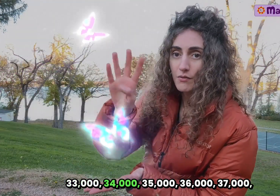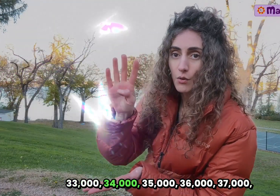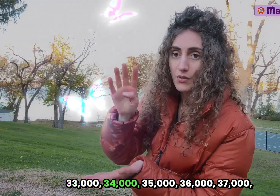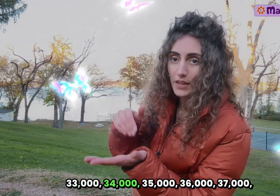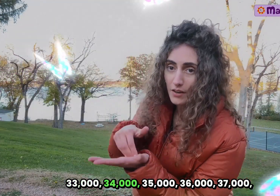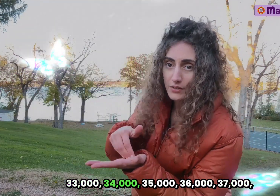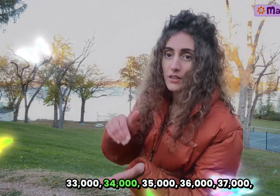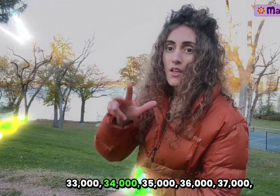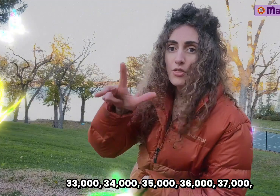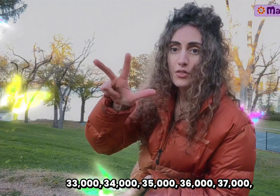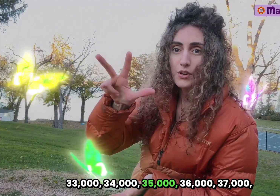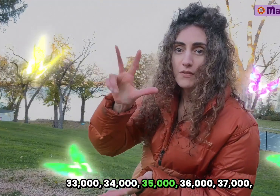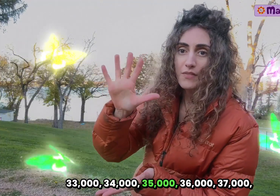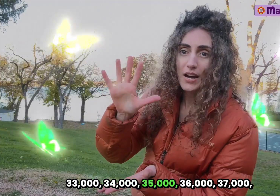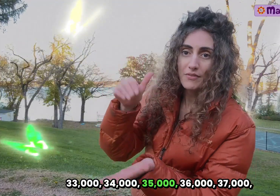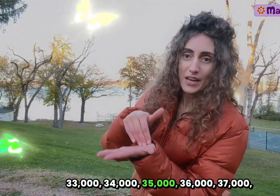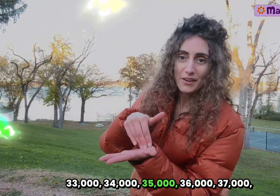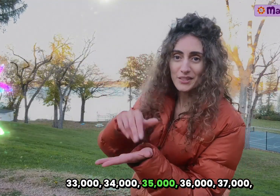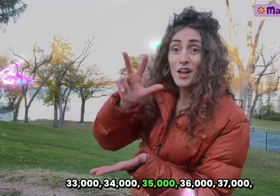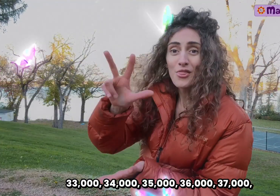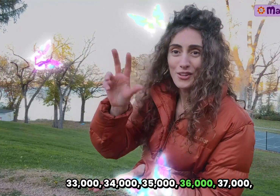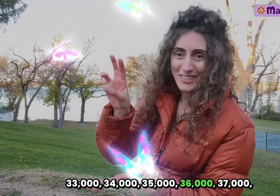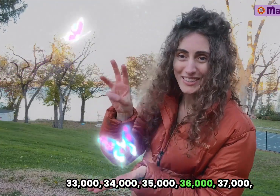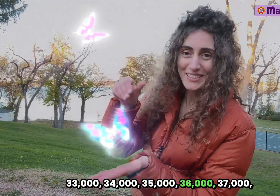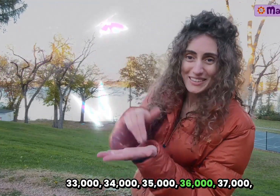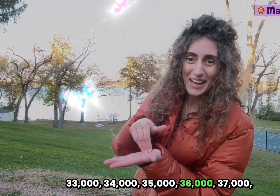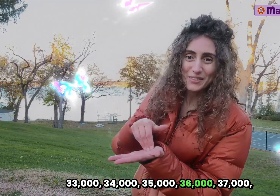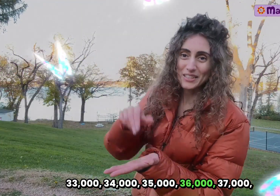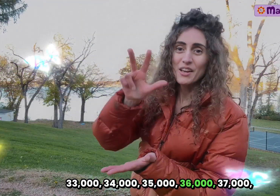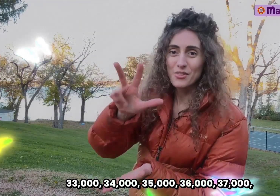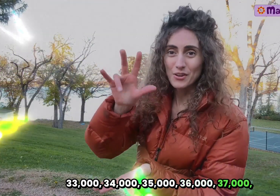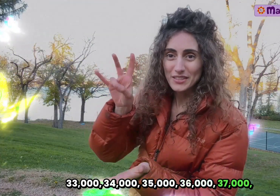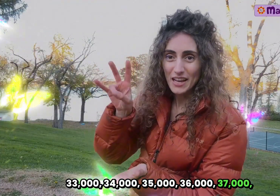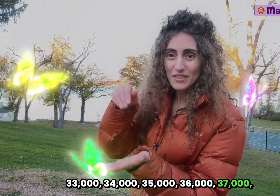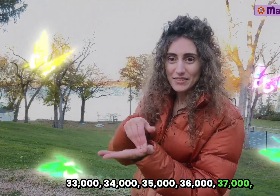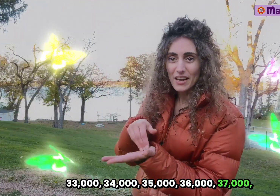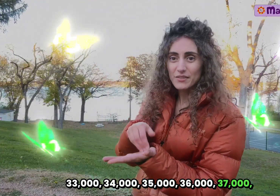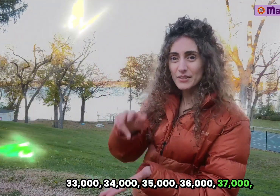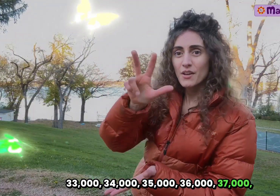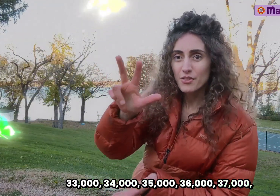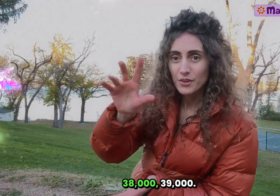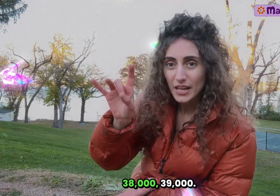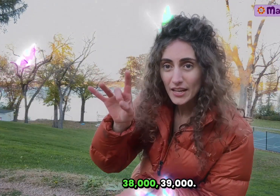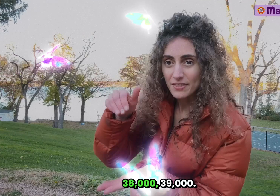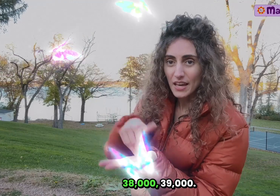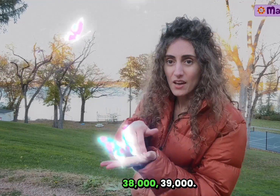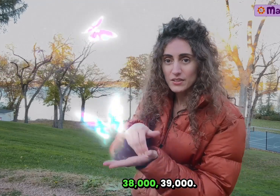,000, 35,000, 36,000, 37,000, 38,000,